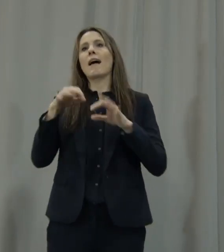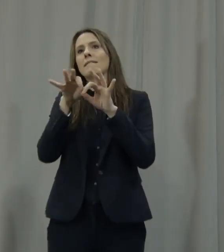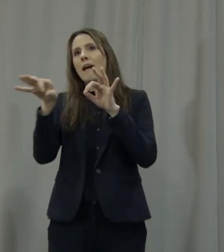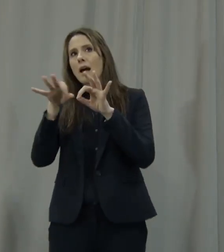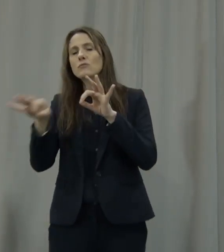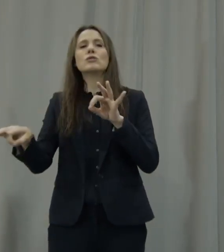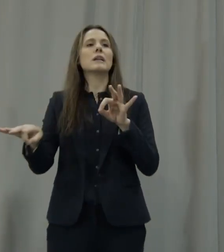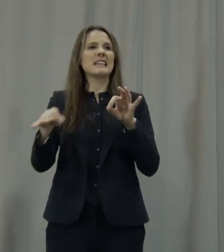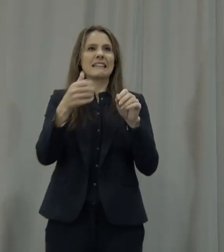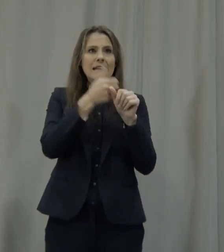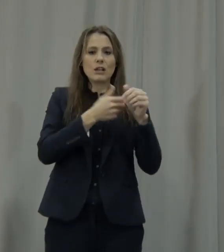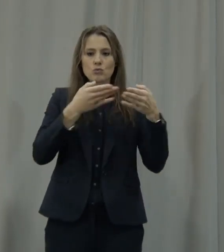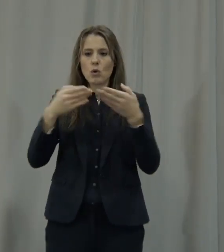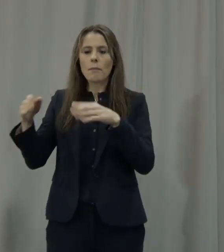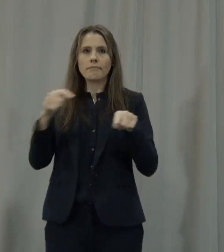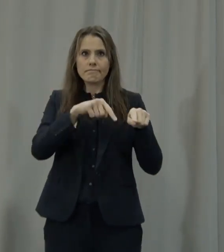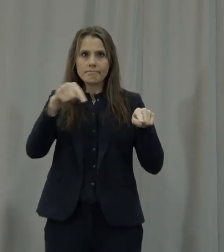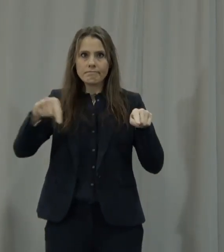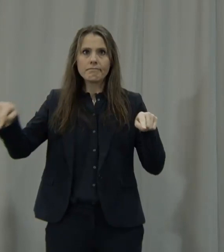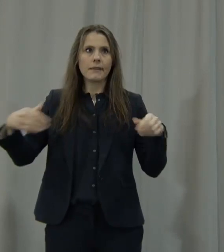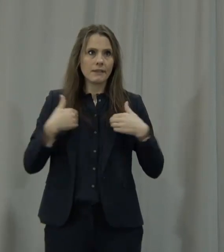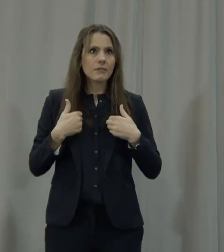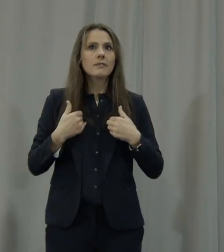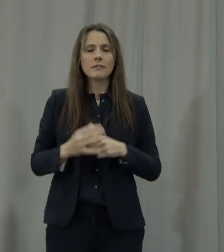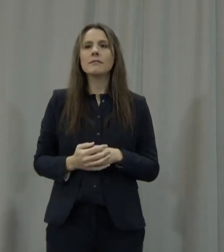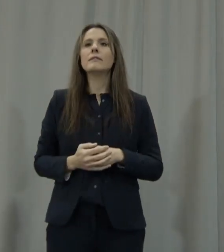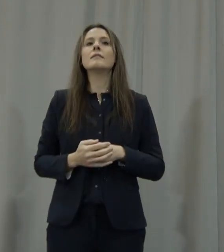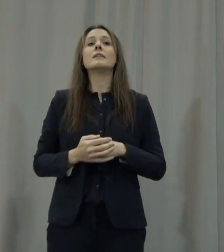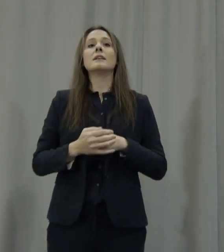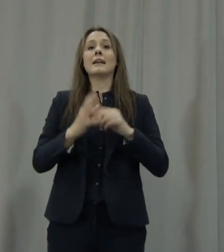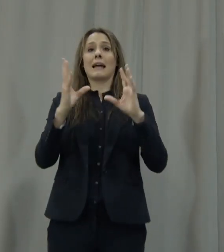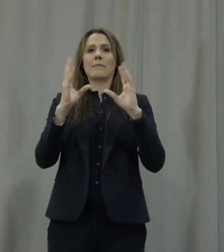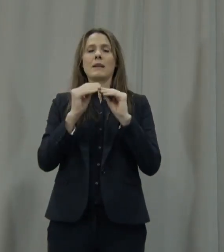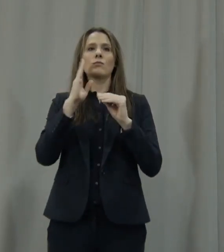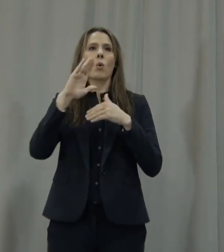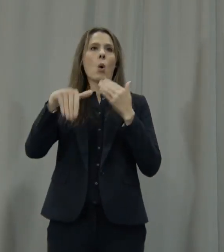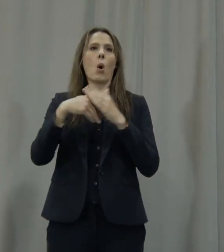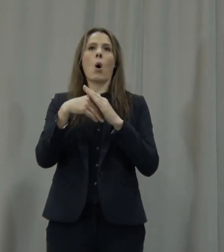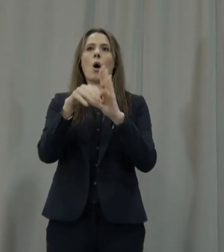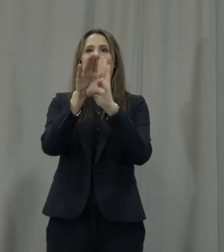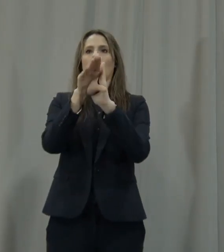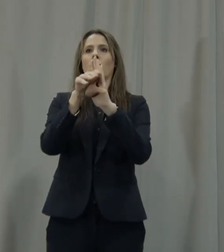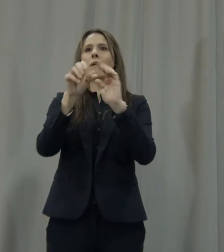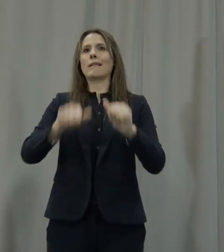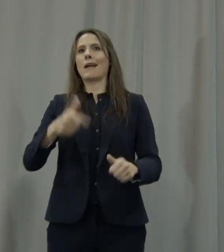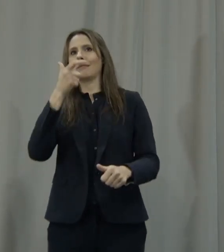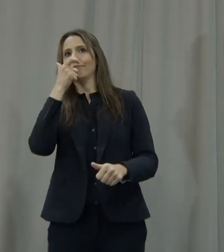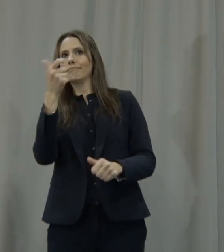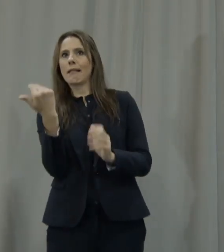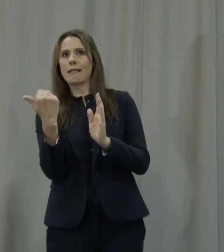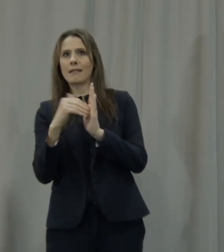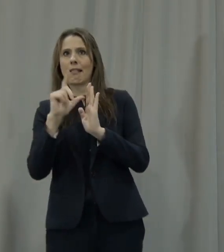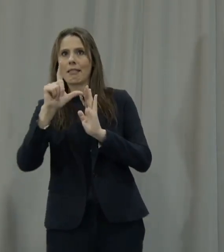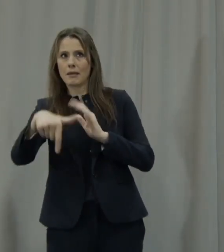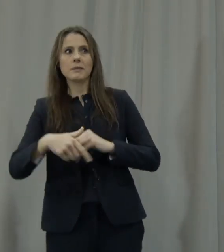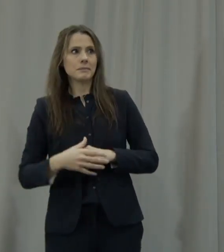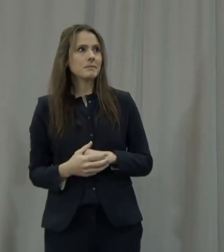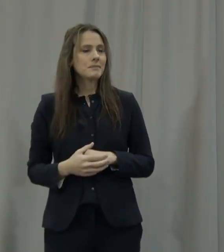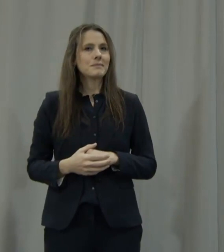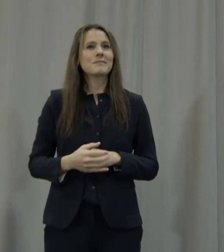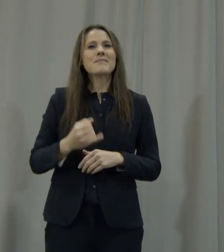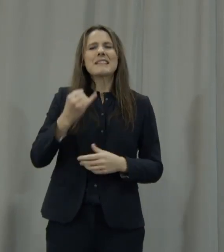room. Additionally, our sessions will be recorded today for later viewing. If you have